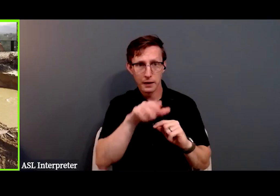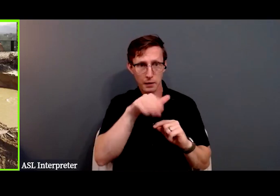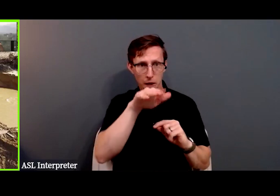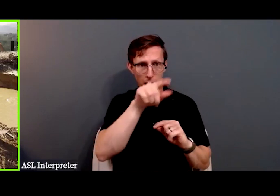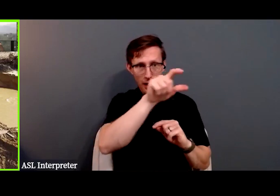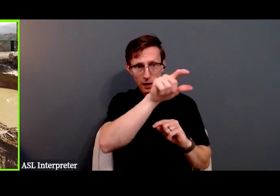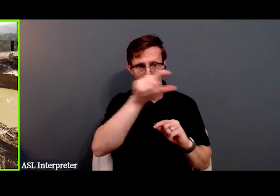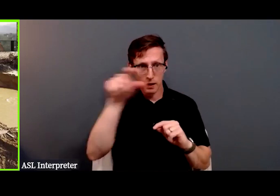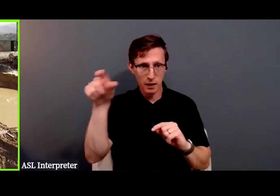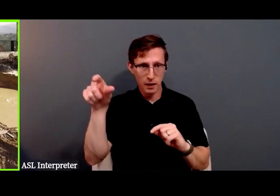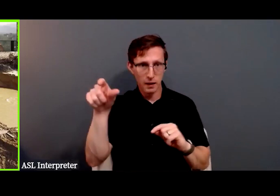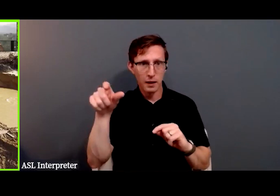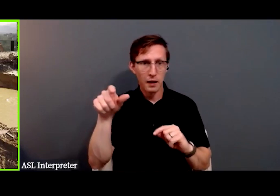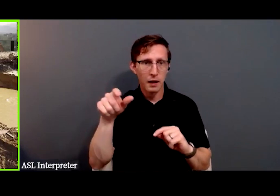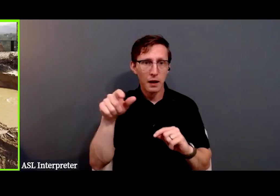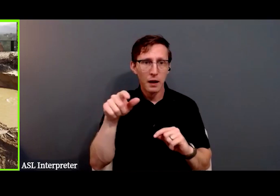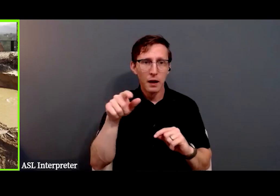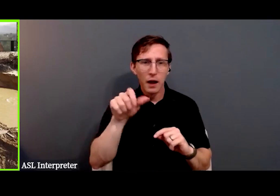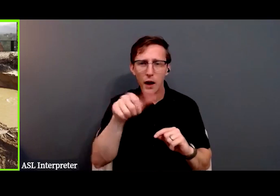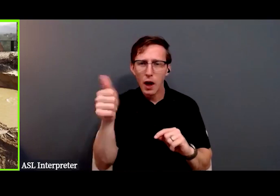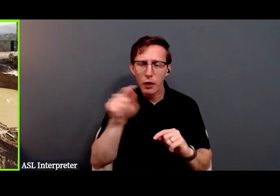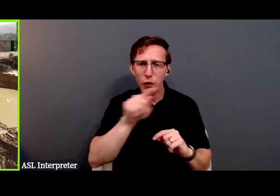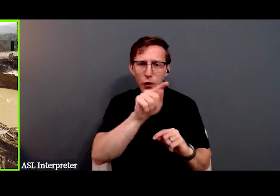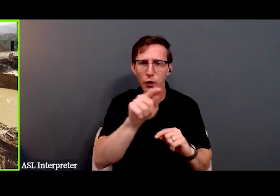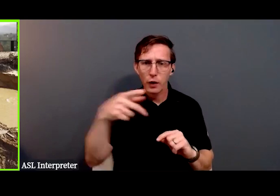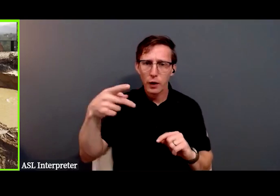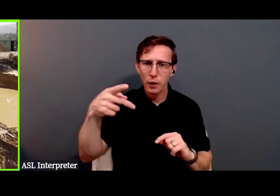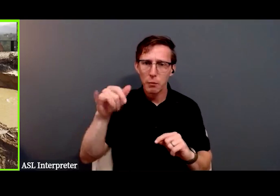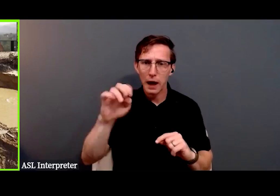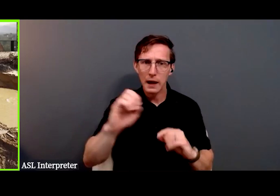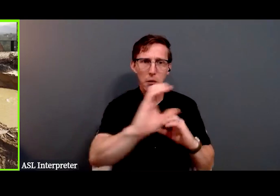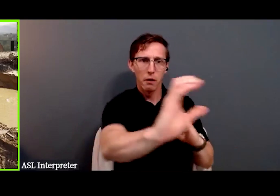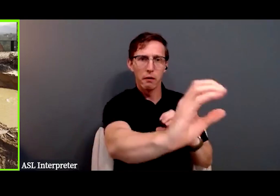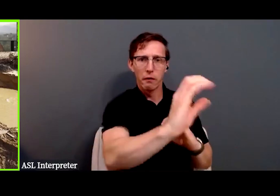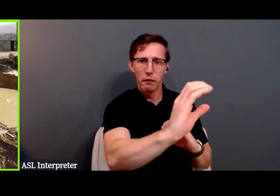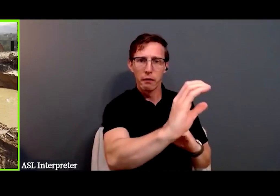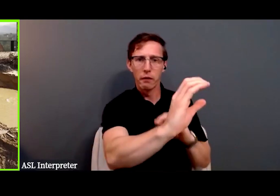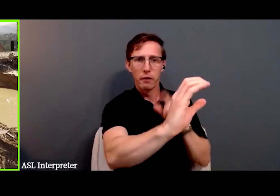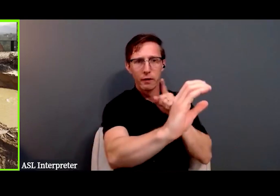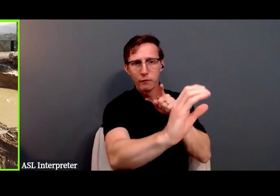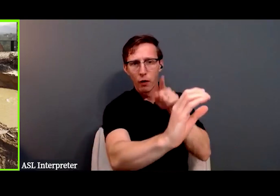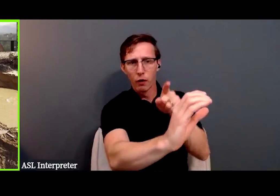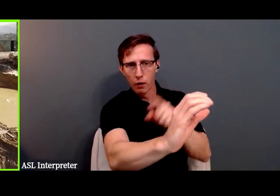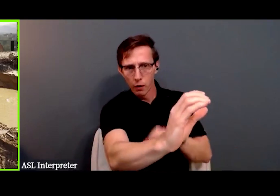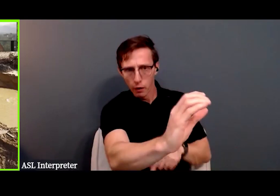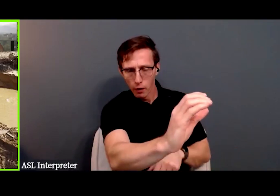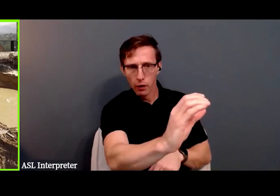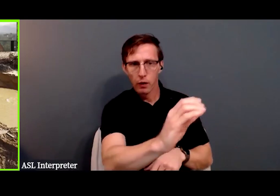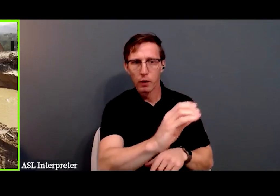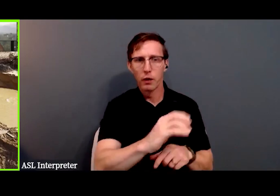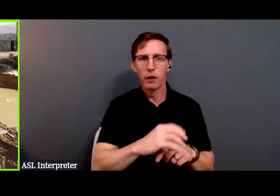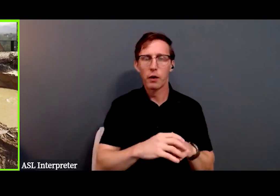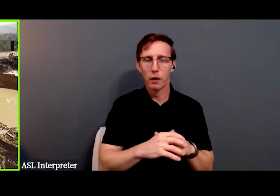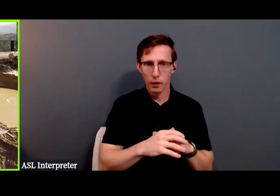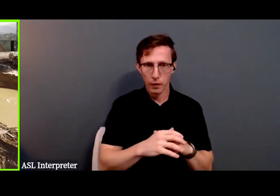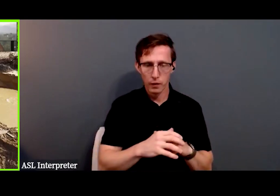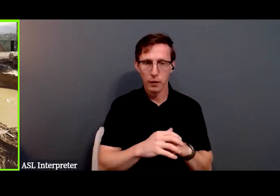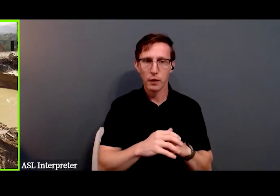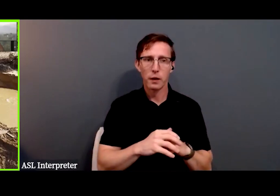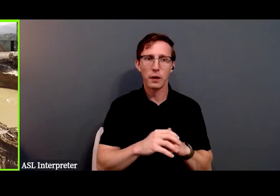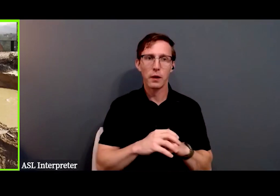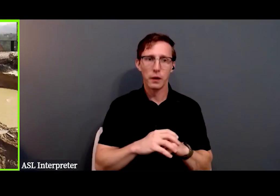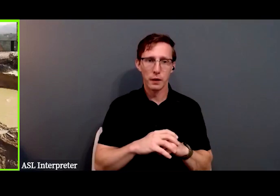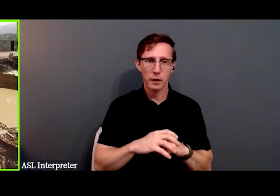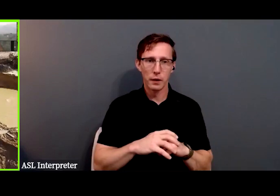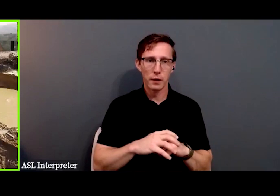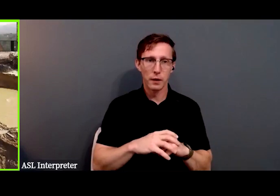picture, you see a pipe, and that is where I showed the mark. Our drone operator we showed pictures of him at that location.